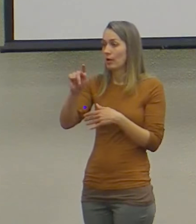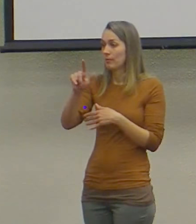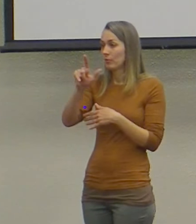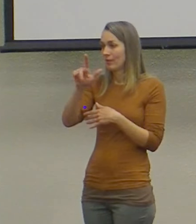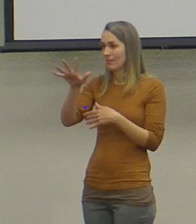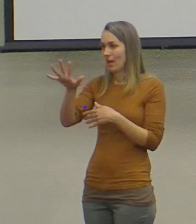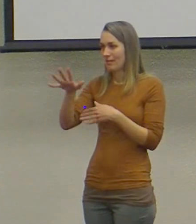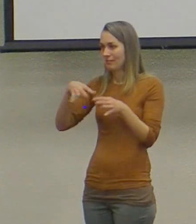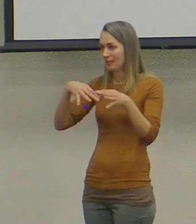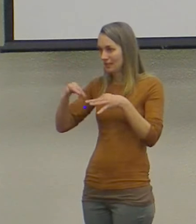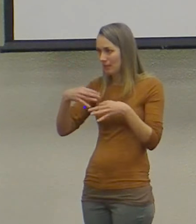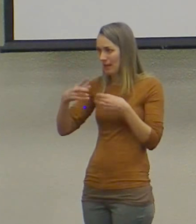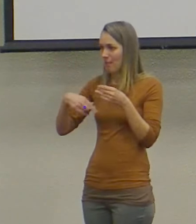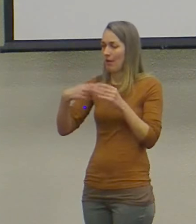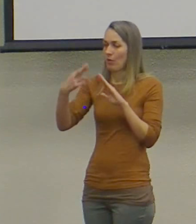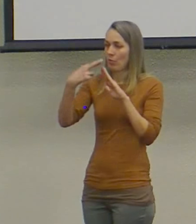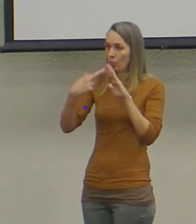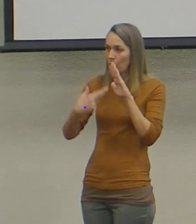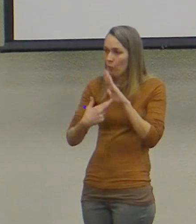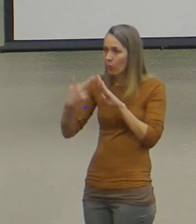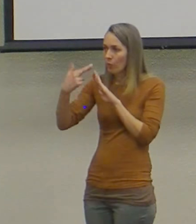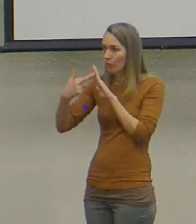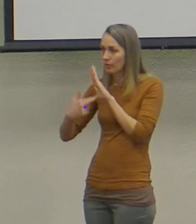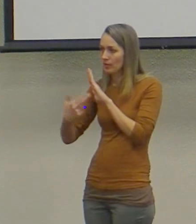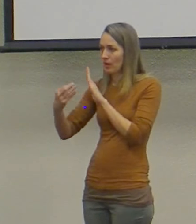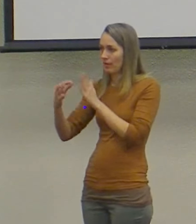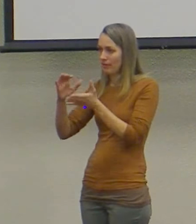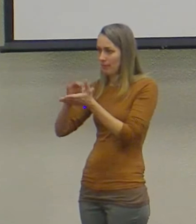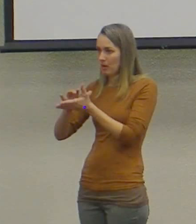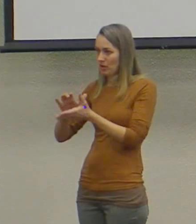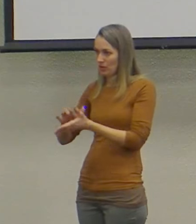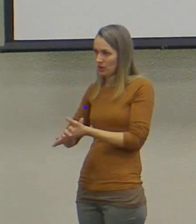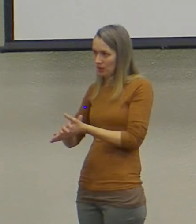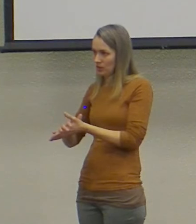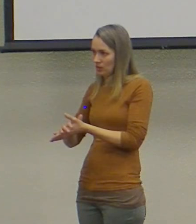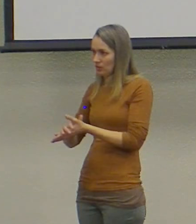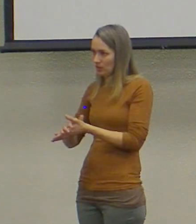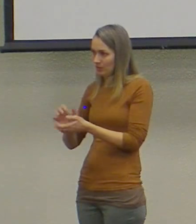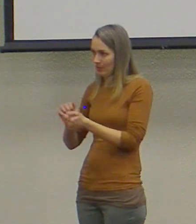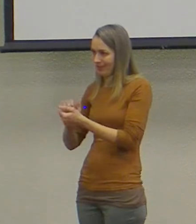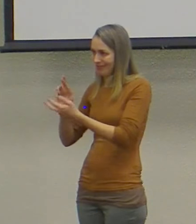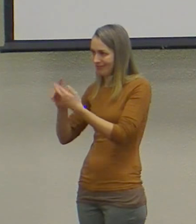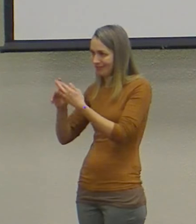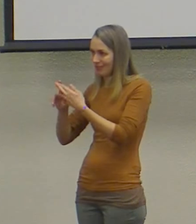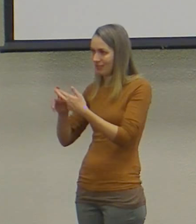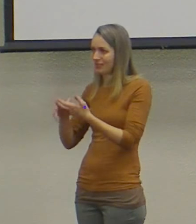it discusses the rules of the levirate marriage. Both are involved here.